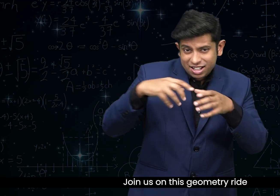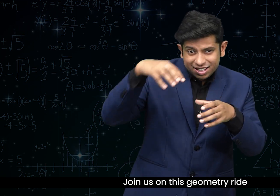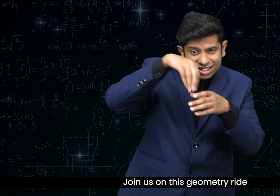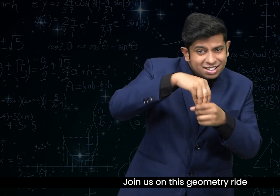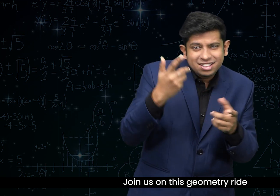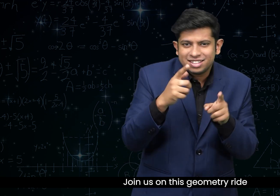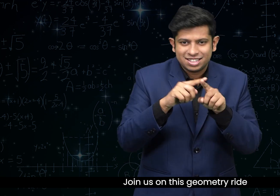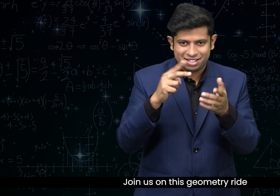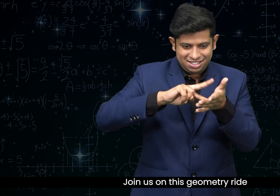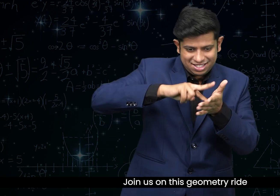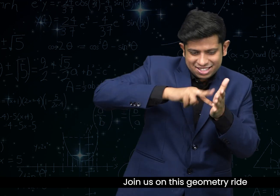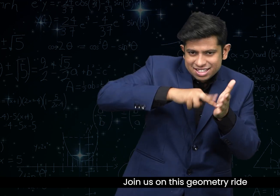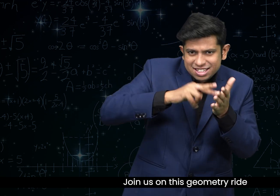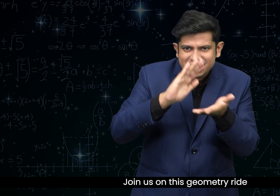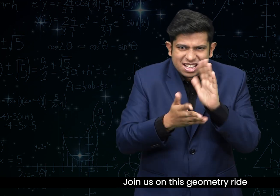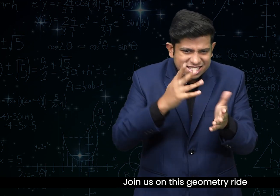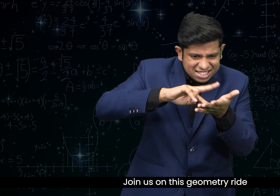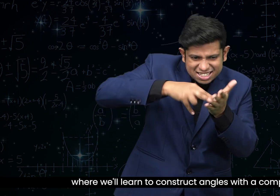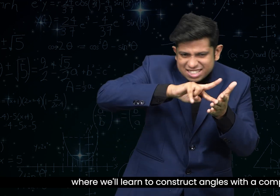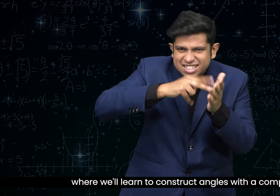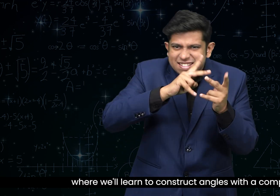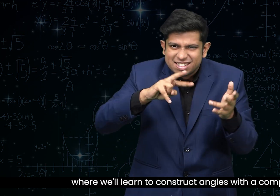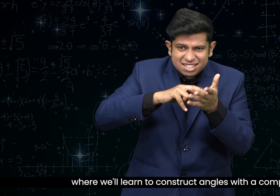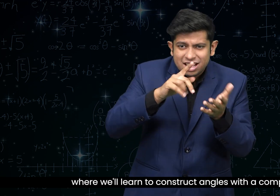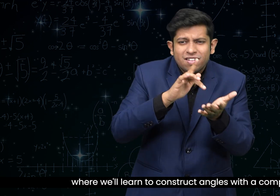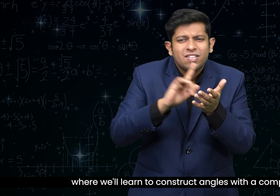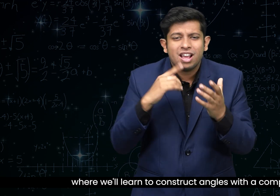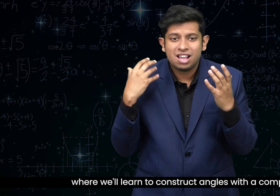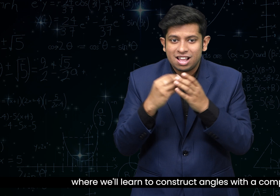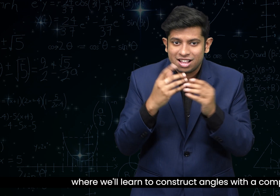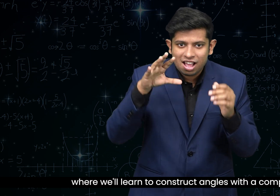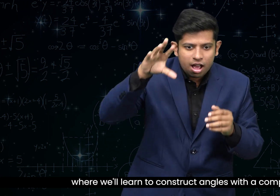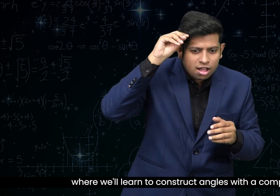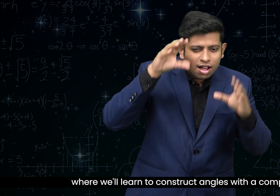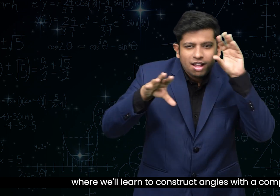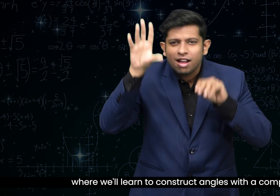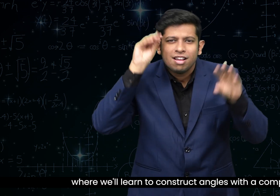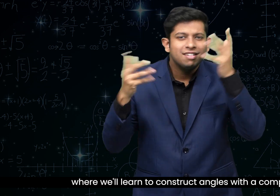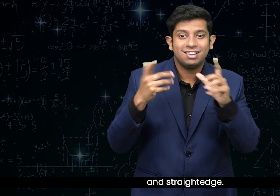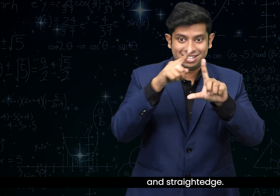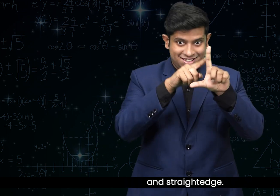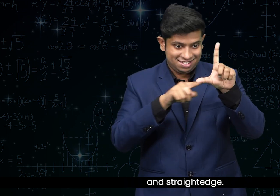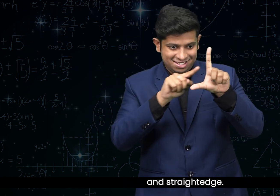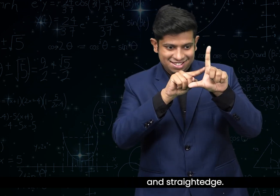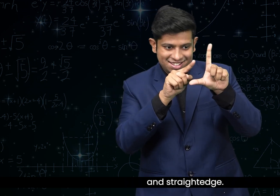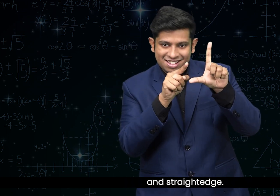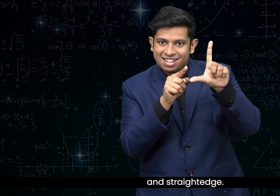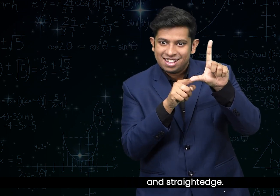Join us on this geometry ride where we will learn to construct angles with a compass and straight edge.